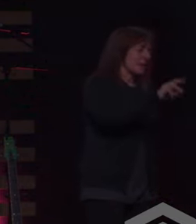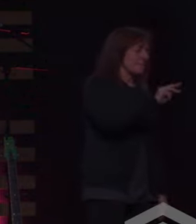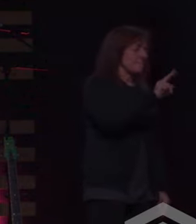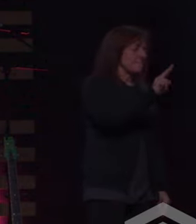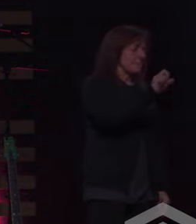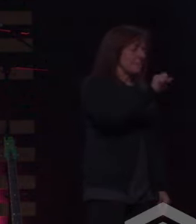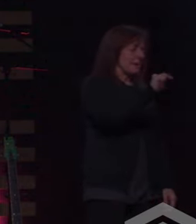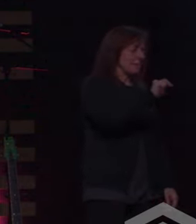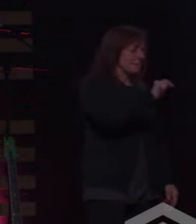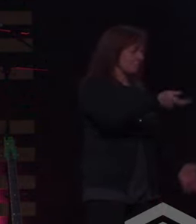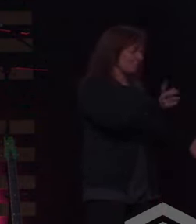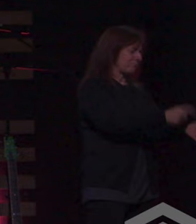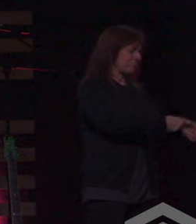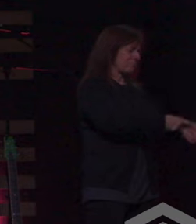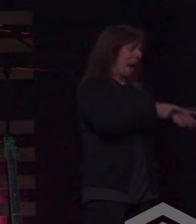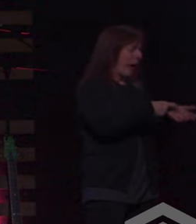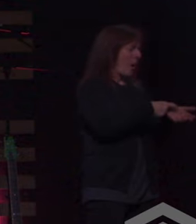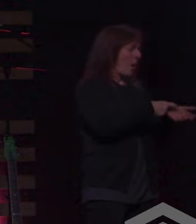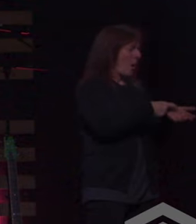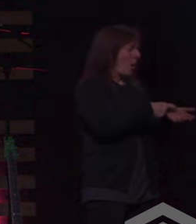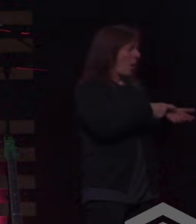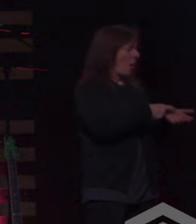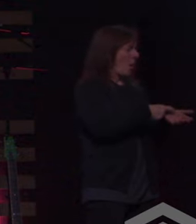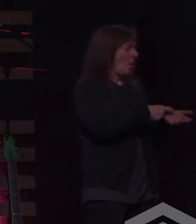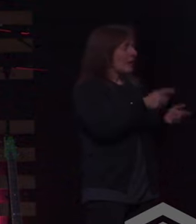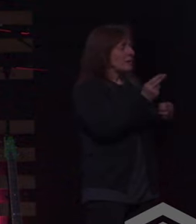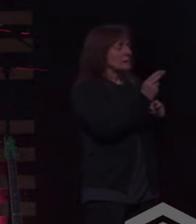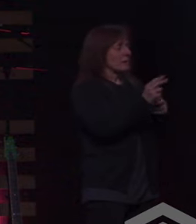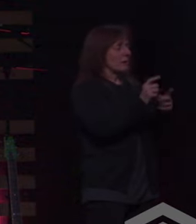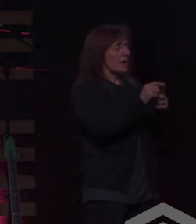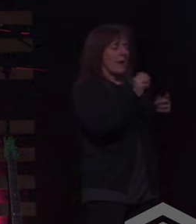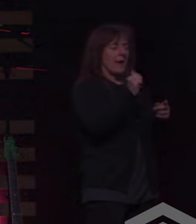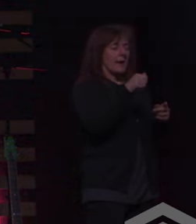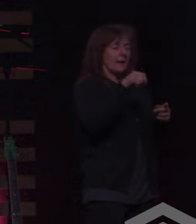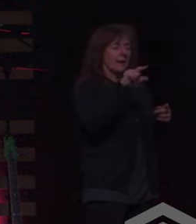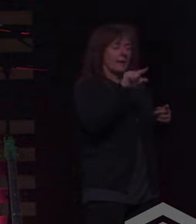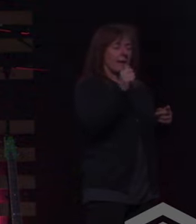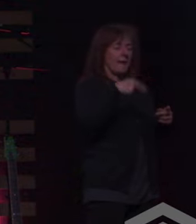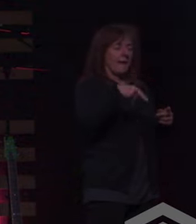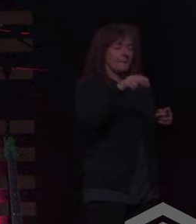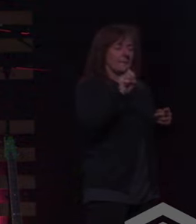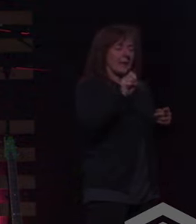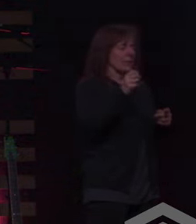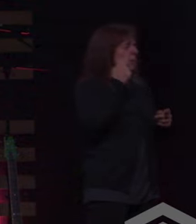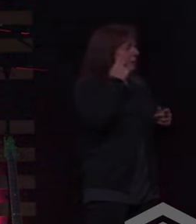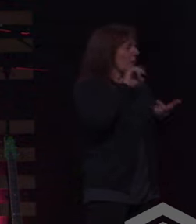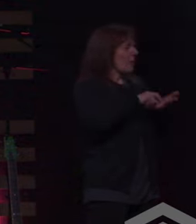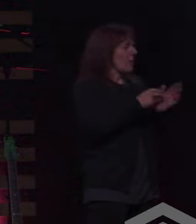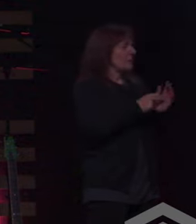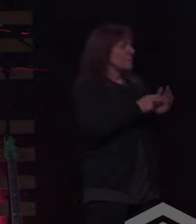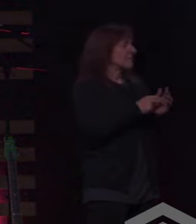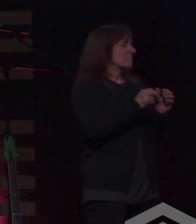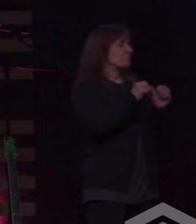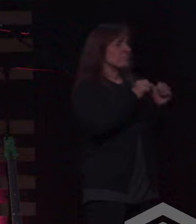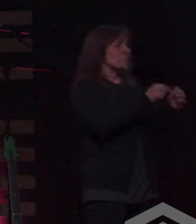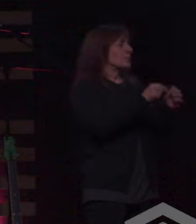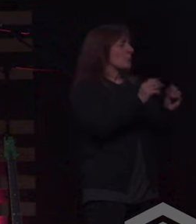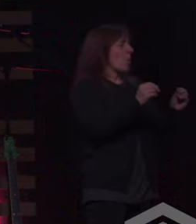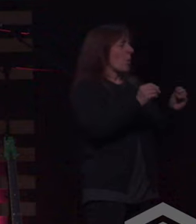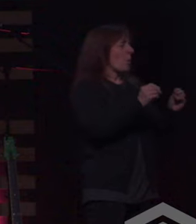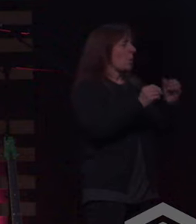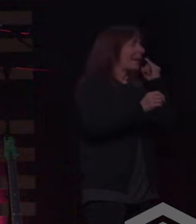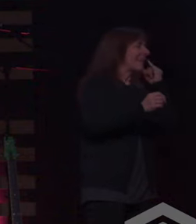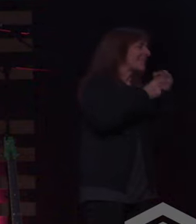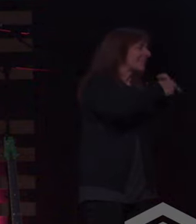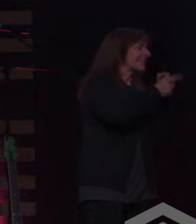mandatory, part of the covenant. And he uses the word agape. We know that word really well. It means unconditional love. So the